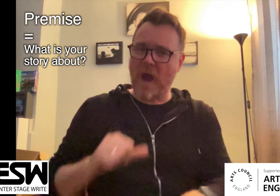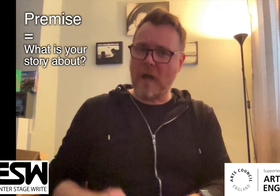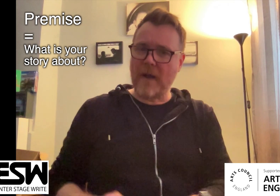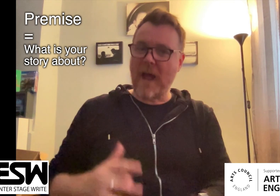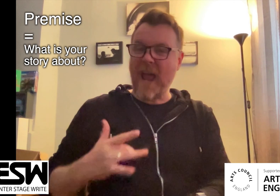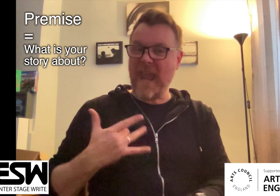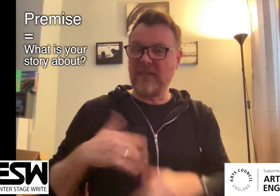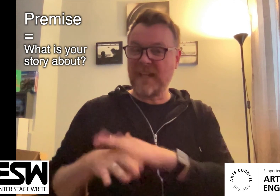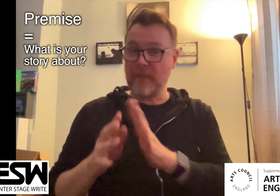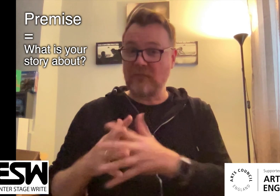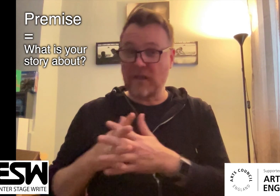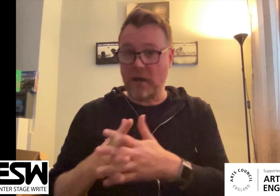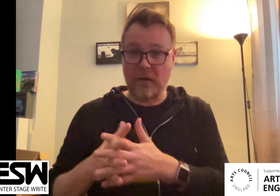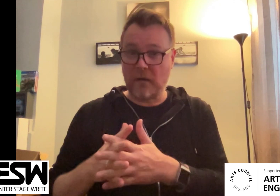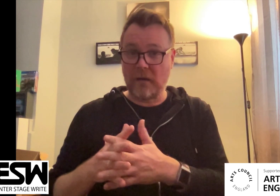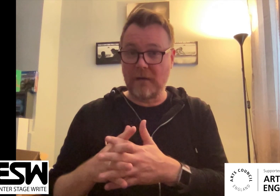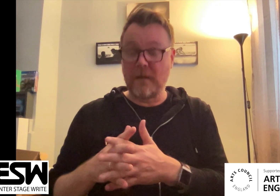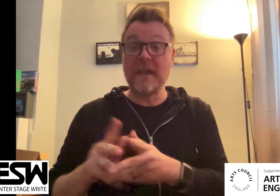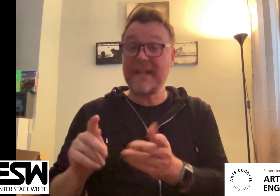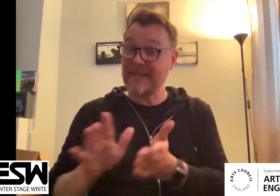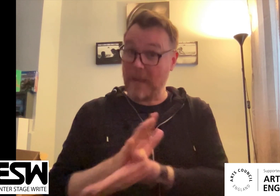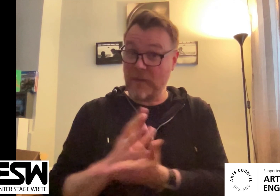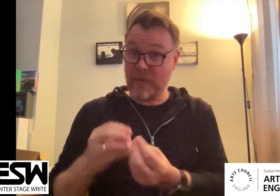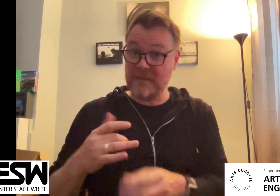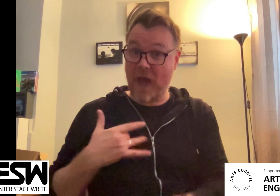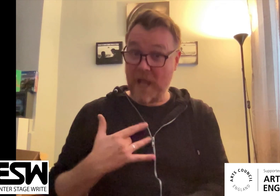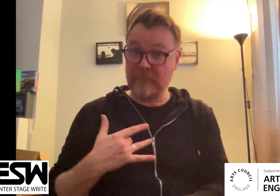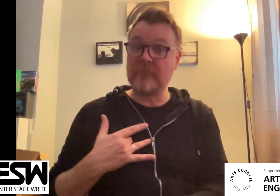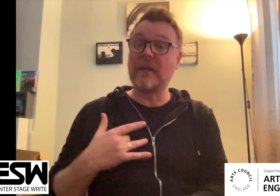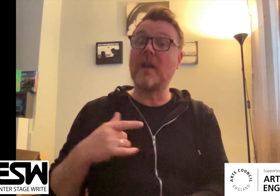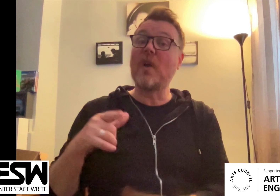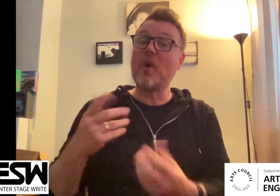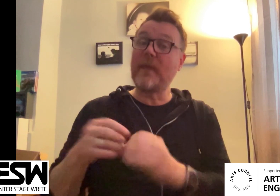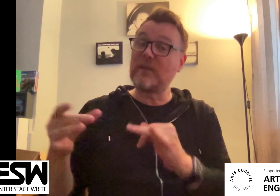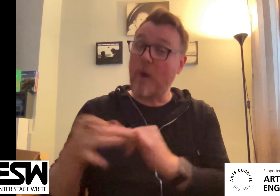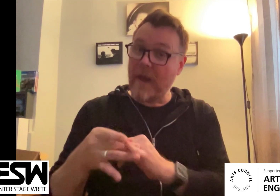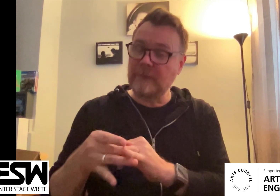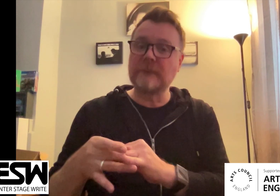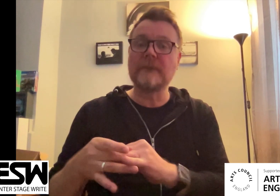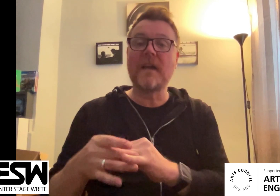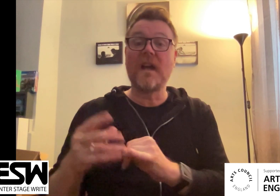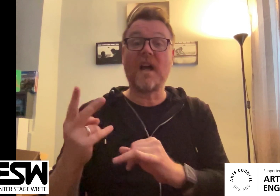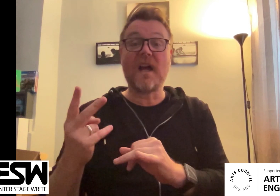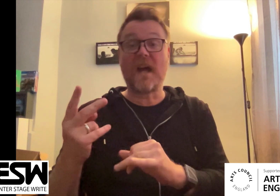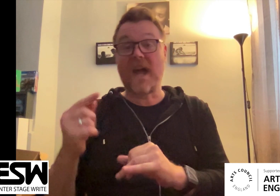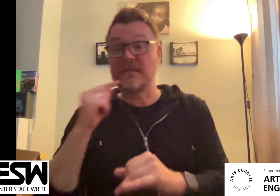a poor farmer living in America, who's happy with his life. He's married, he